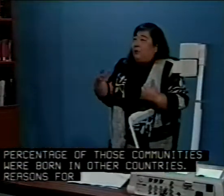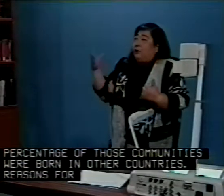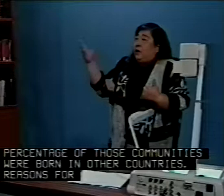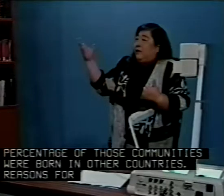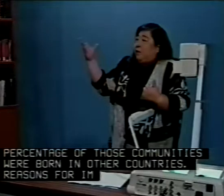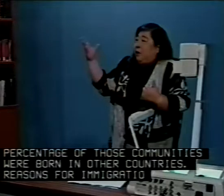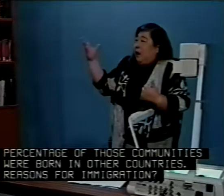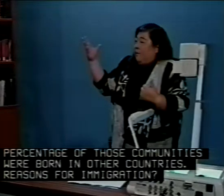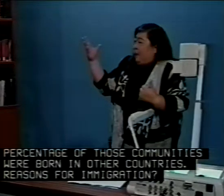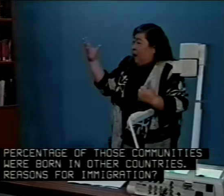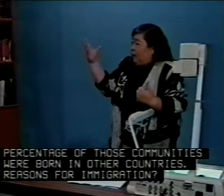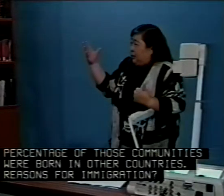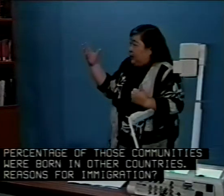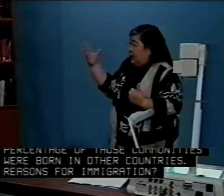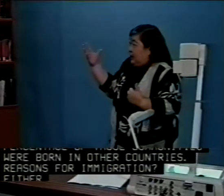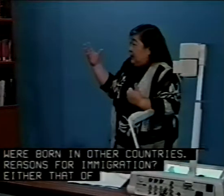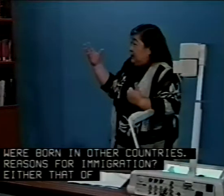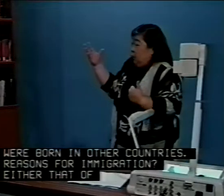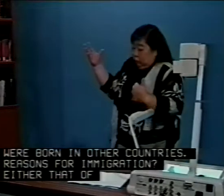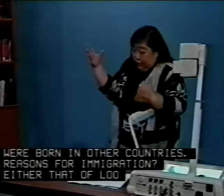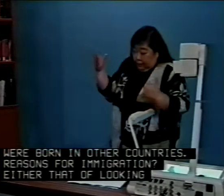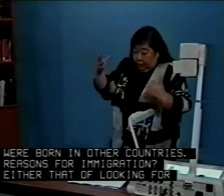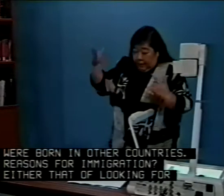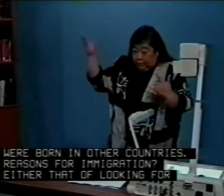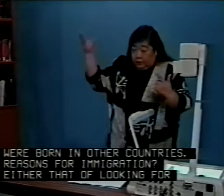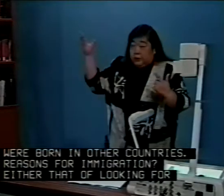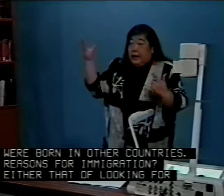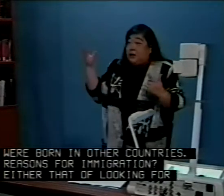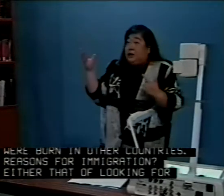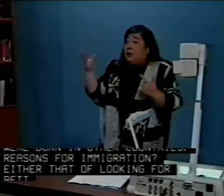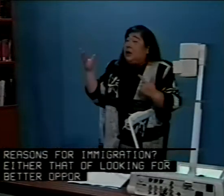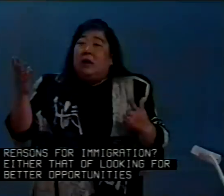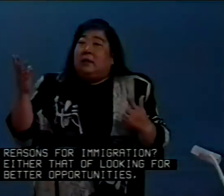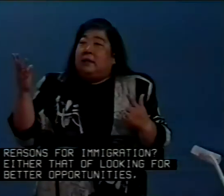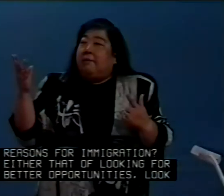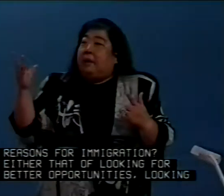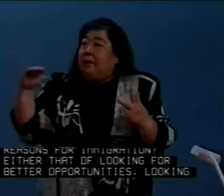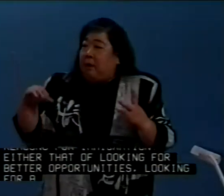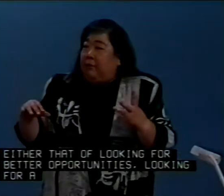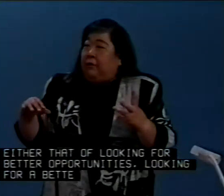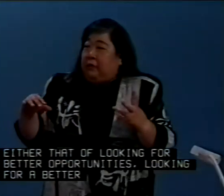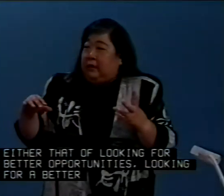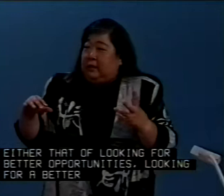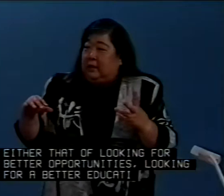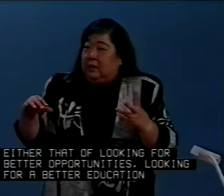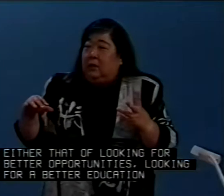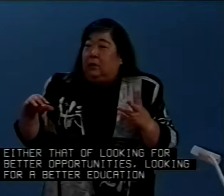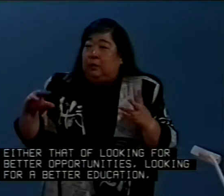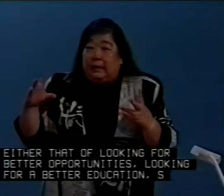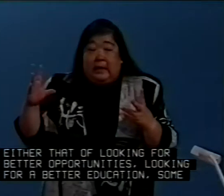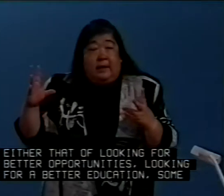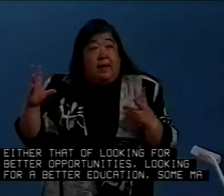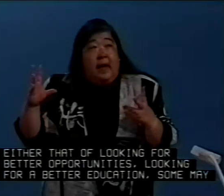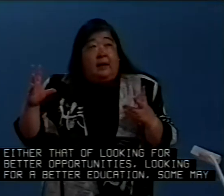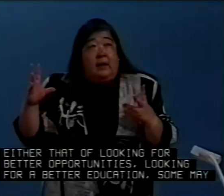looking for better opportunities, looking for a better education. Some may be refugees. We're seeing that in